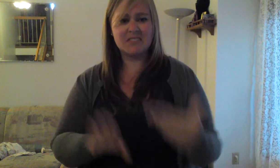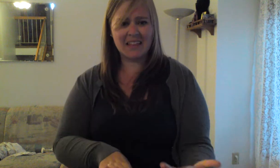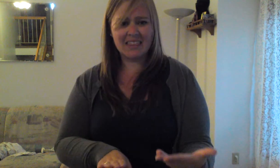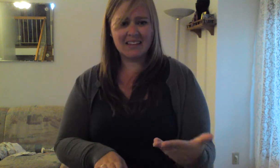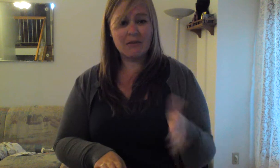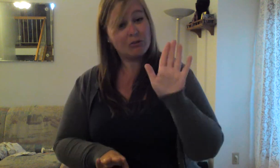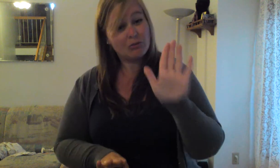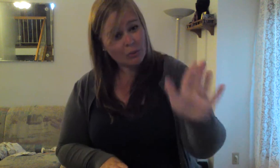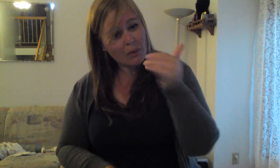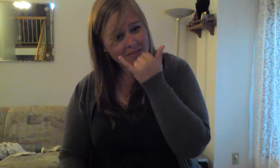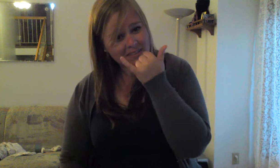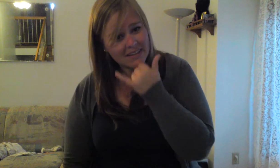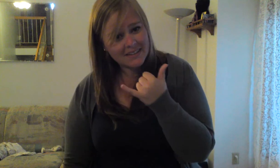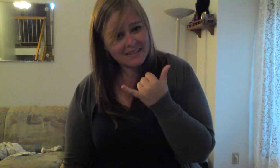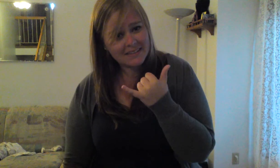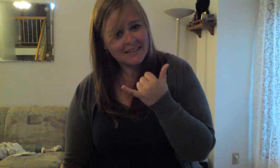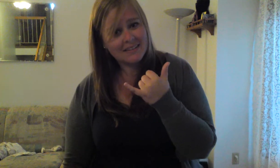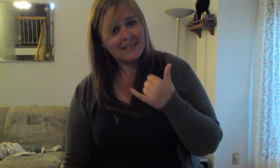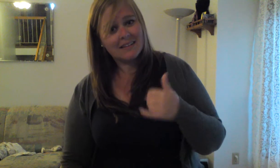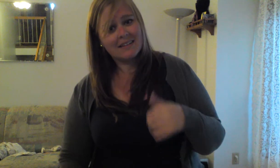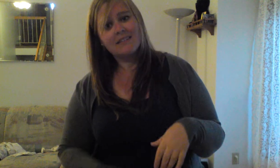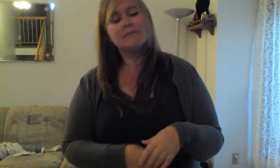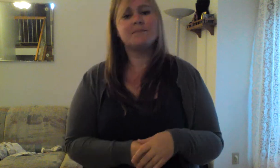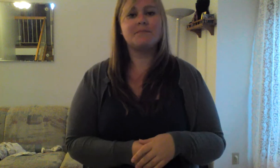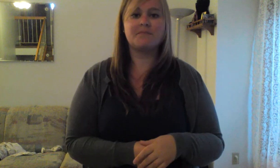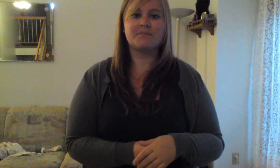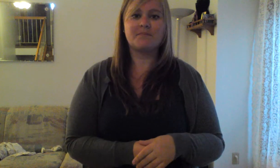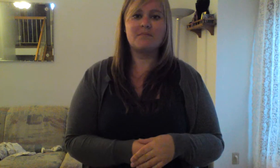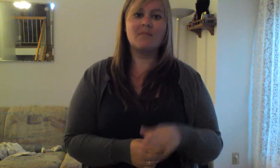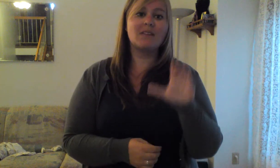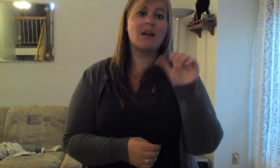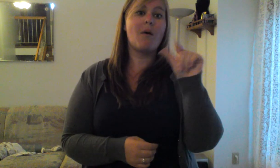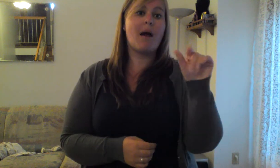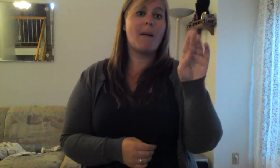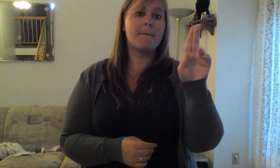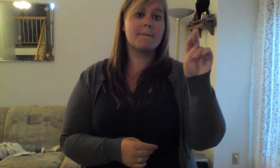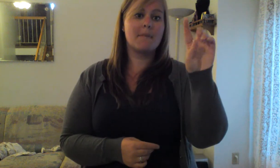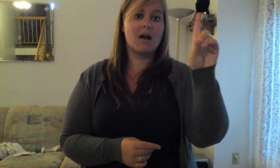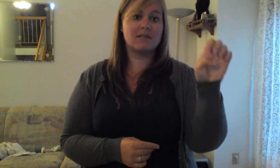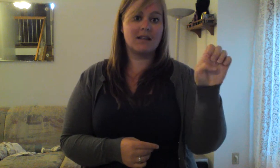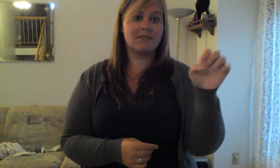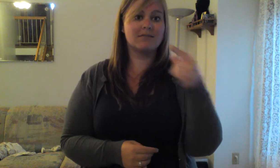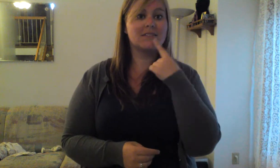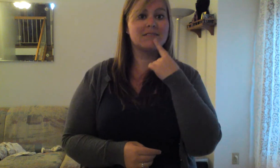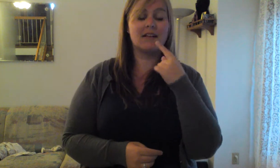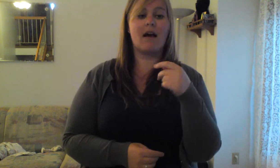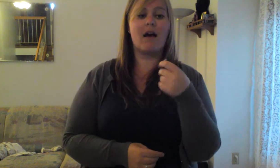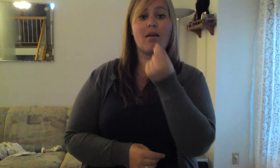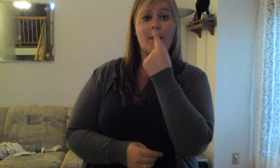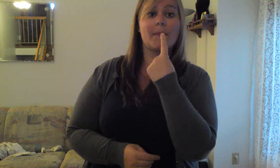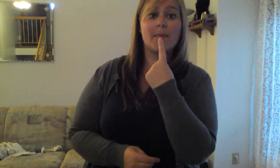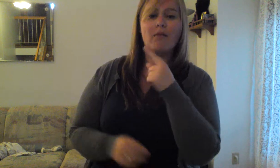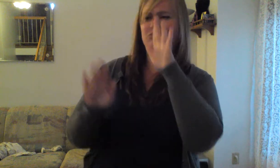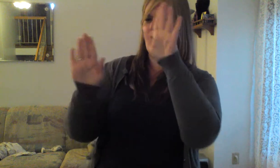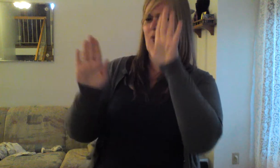Now, I like the way how I'm going to talk about using birth control. He says the pill is a great form of birth control. You take it and you stick it between your